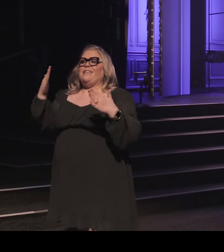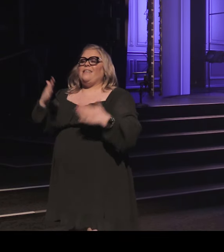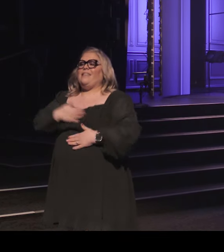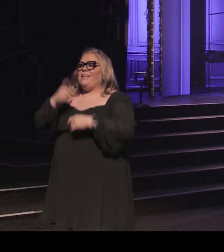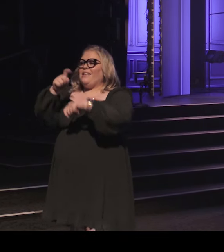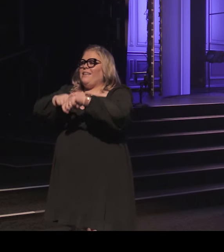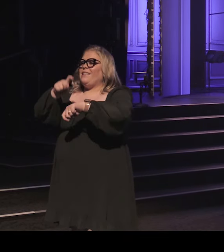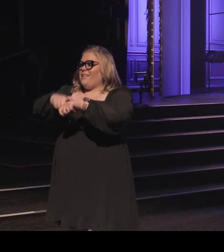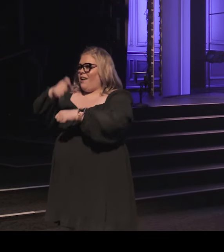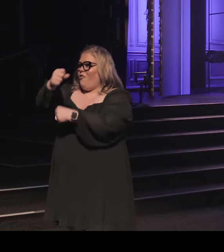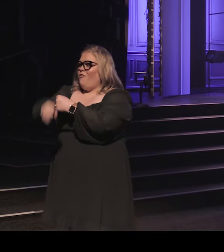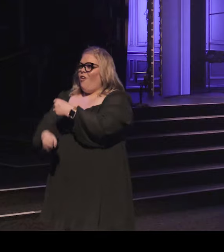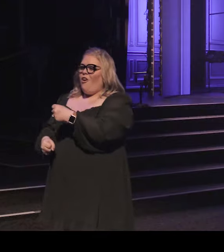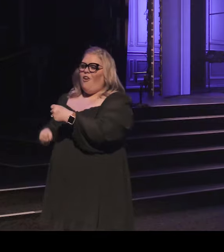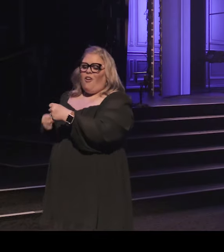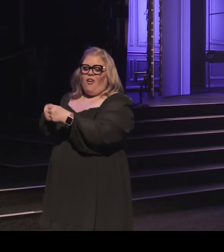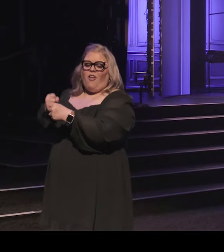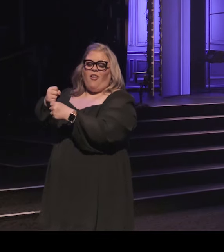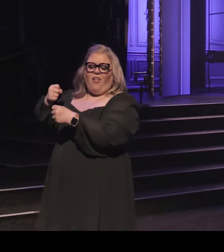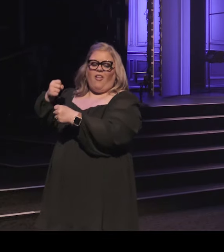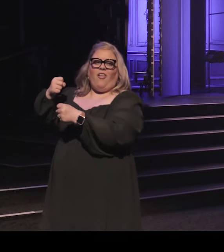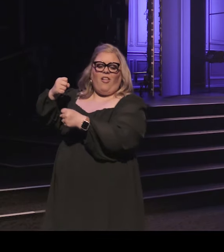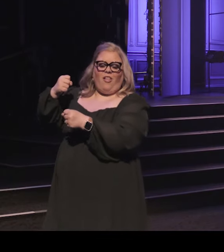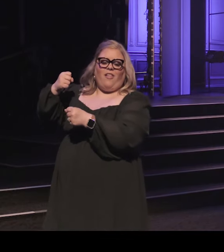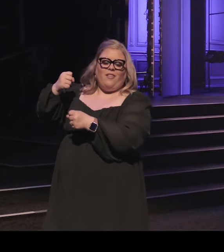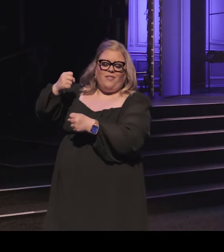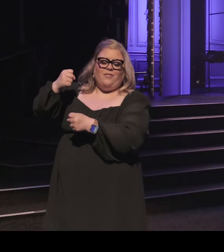happiest season of all.